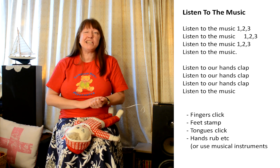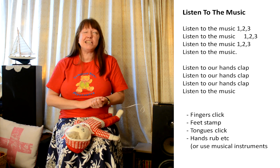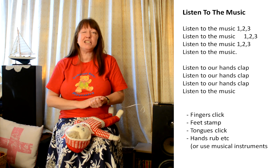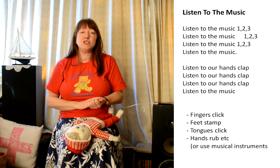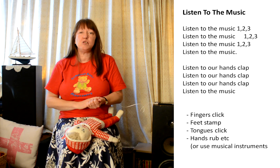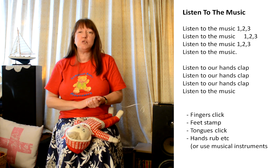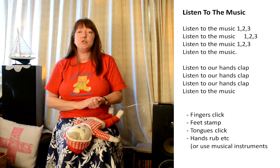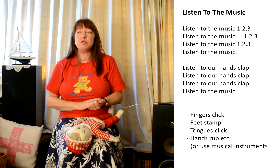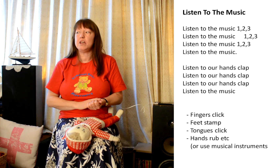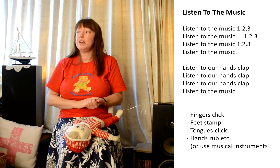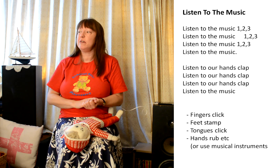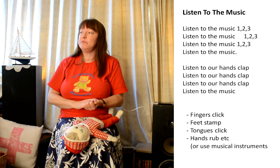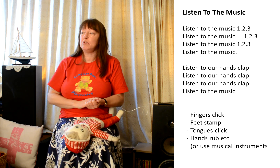Listen to the